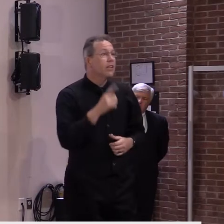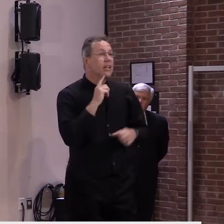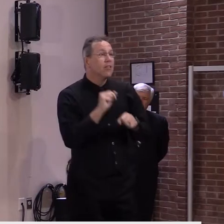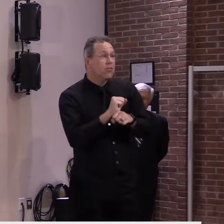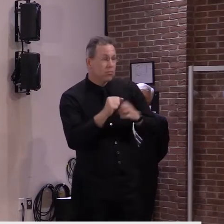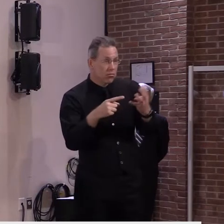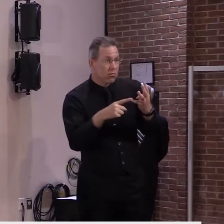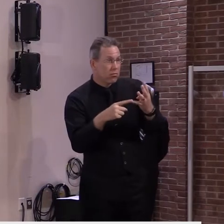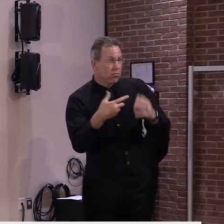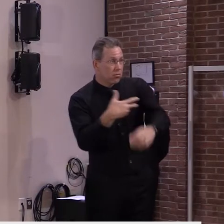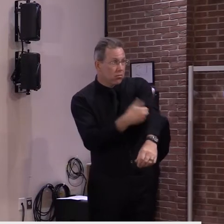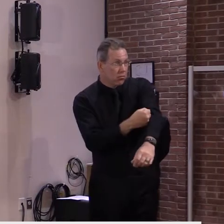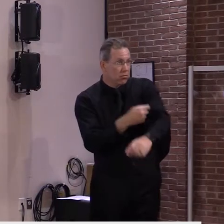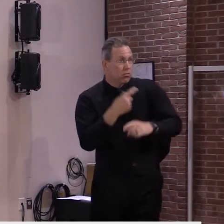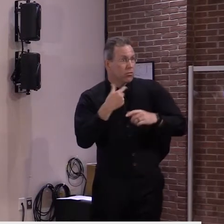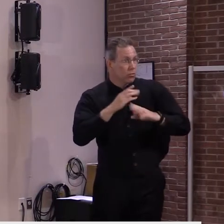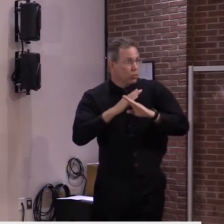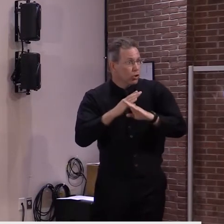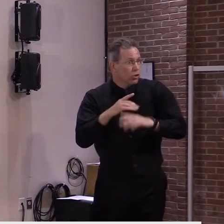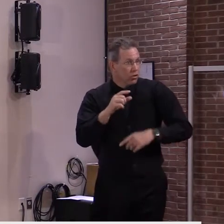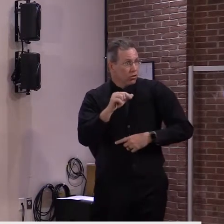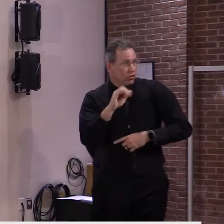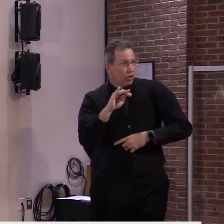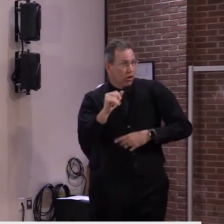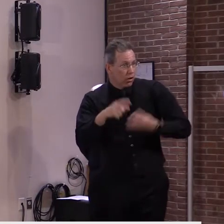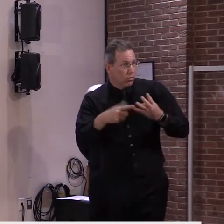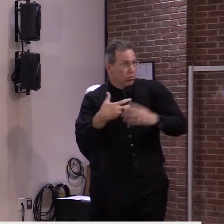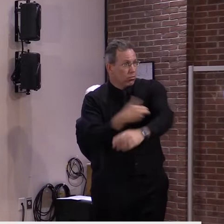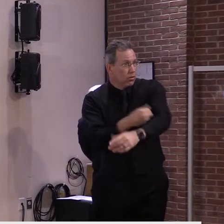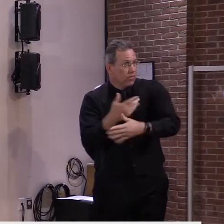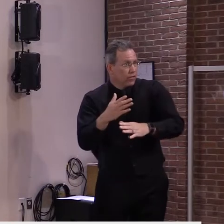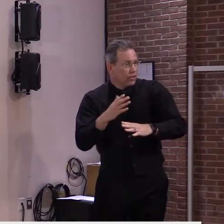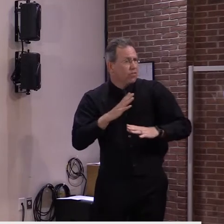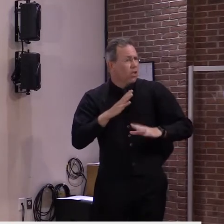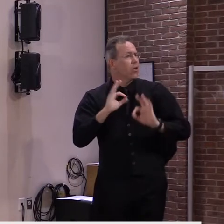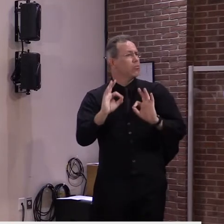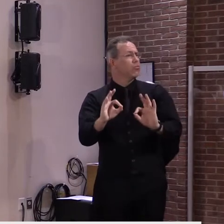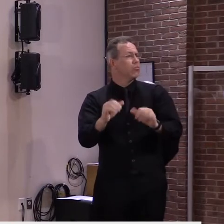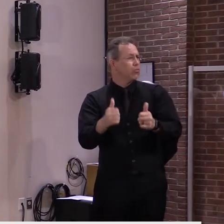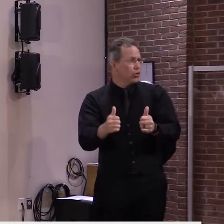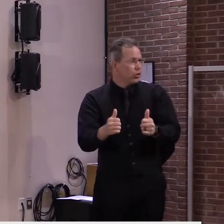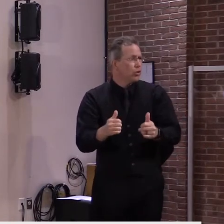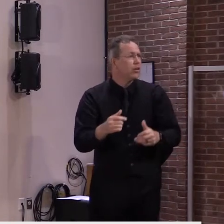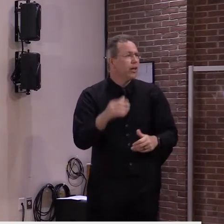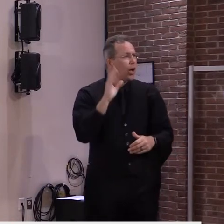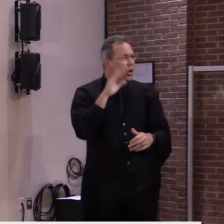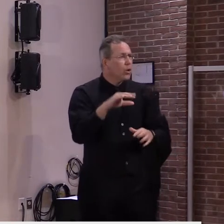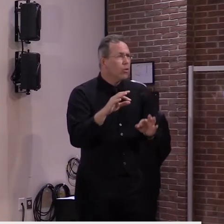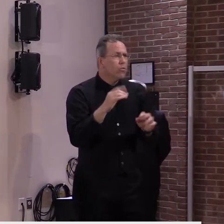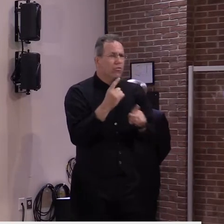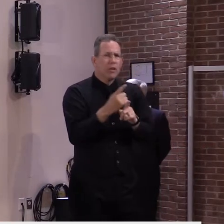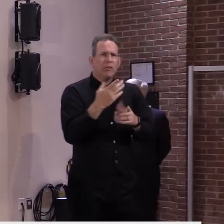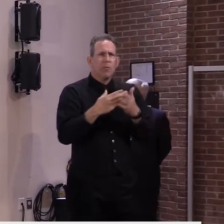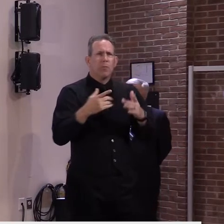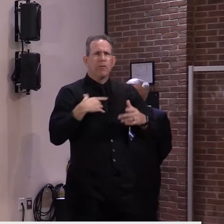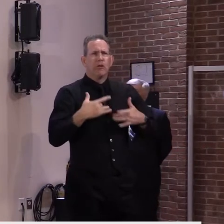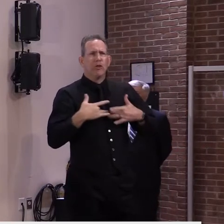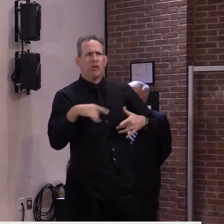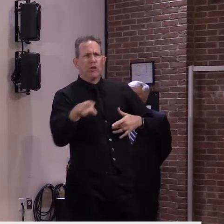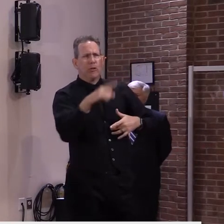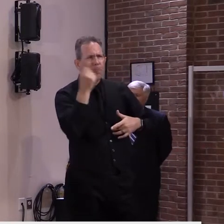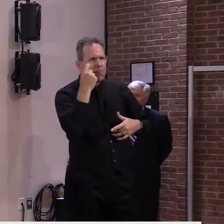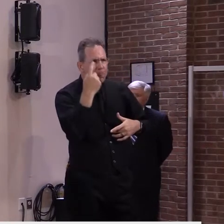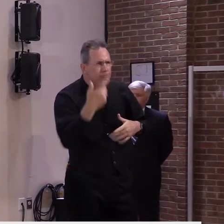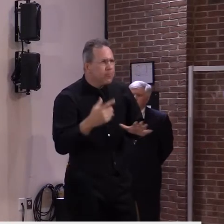It is concerning, of course, because the full EUA process hasn't been